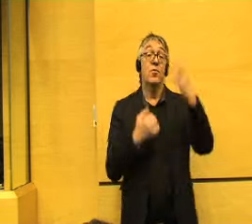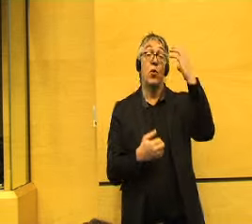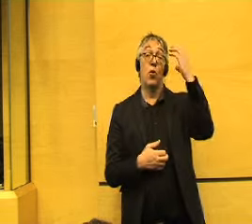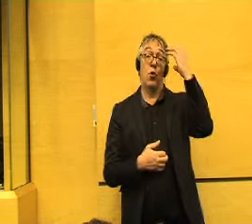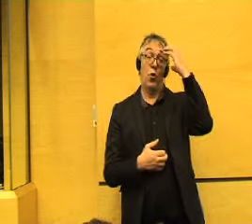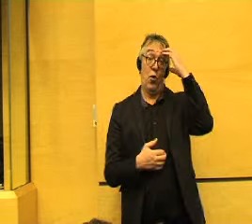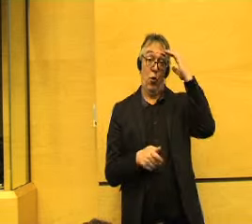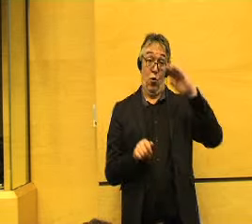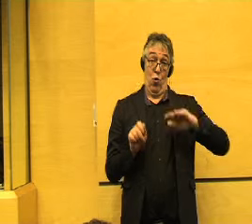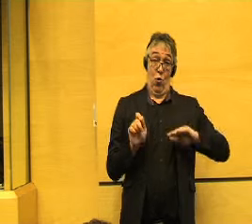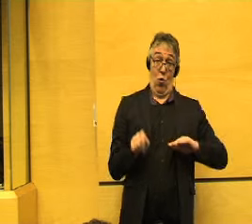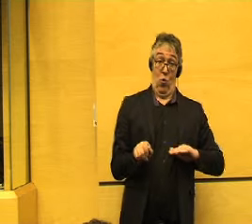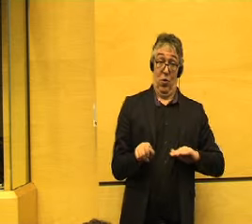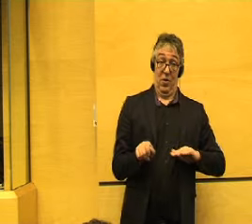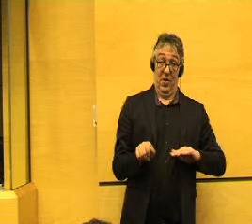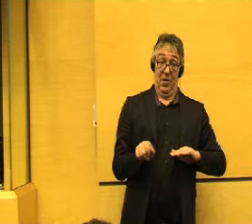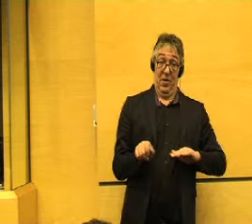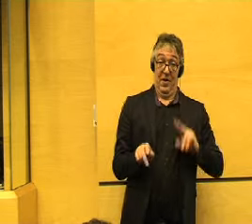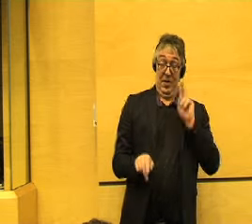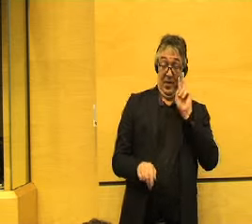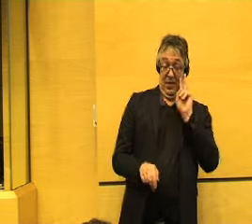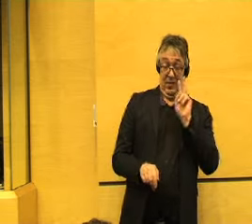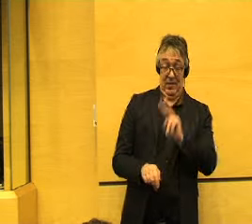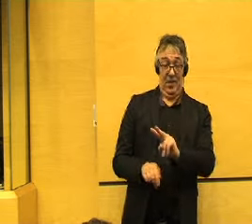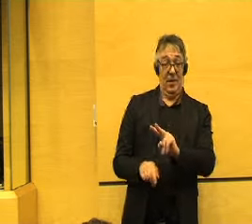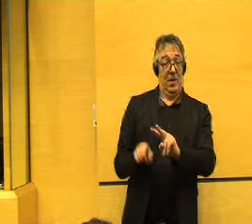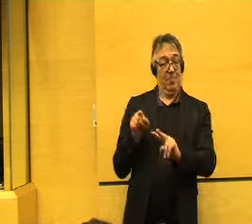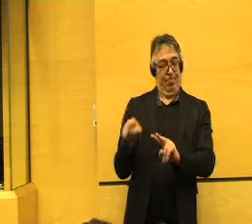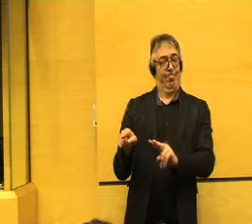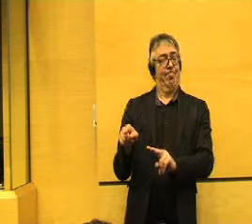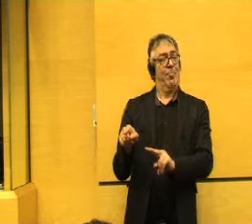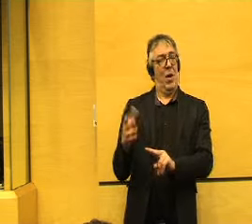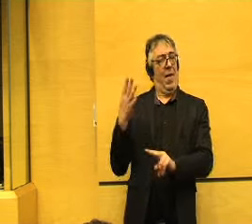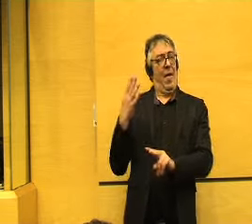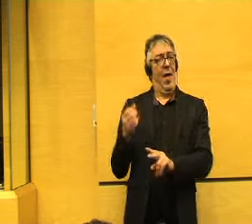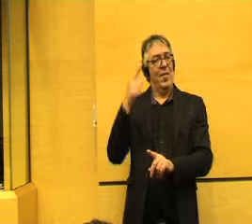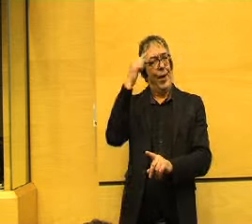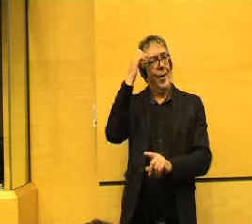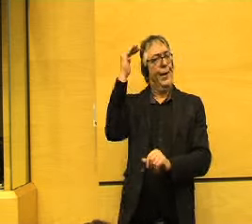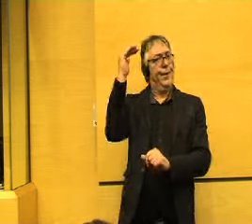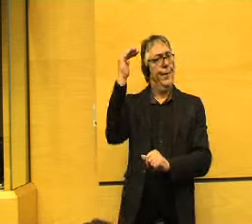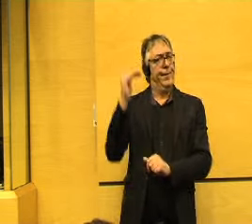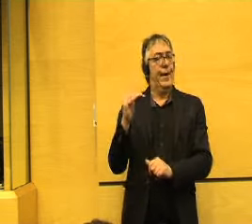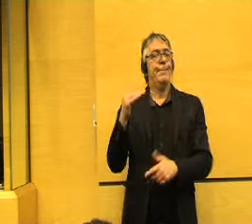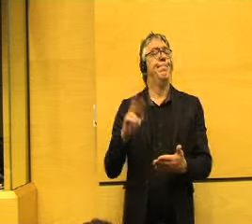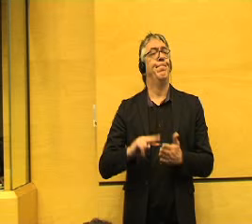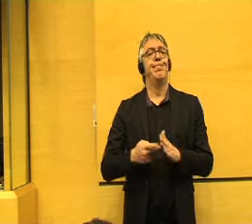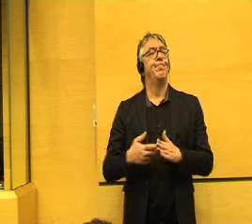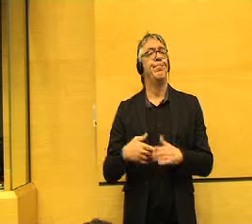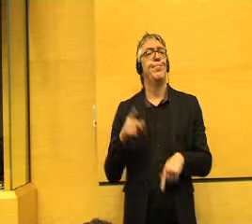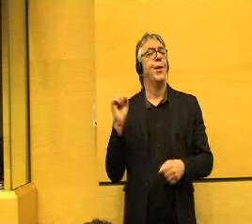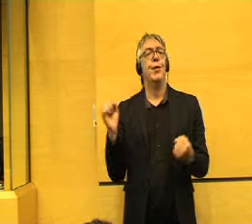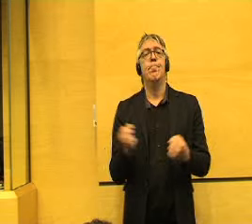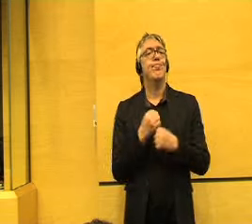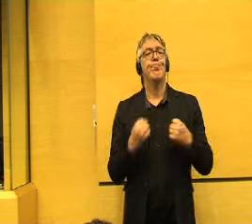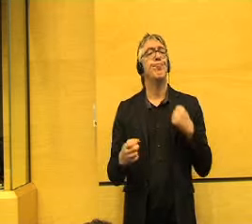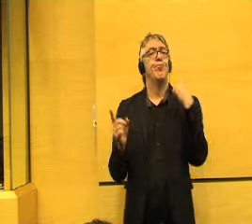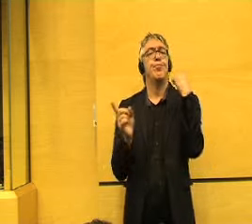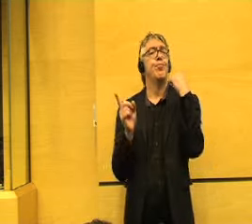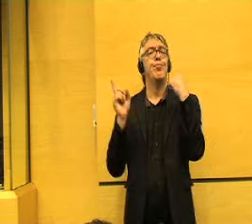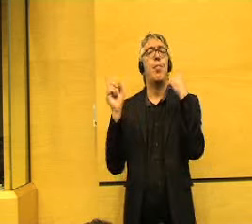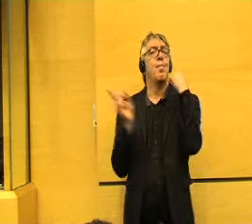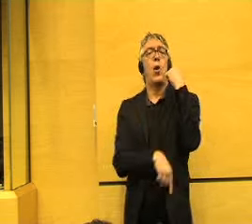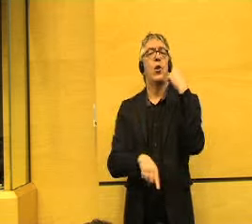person due to his intellectual disability who is not punishable or whose punishment